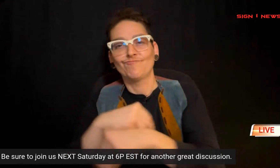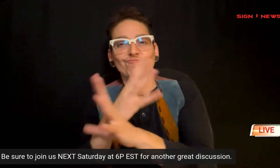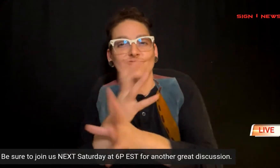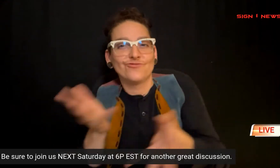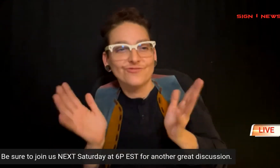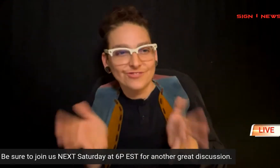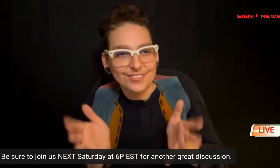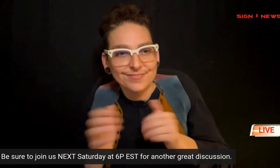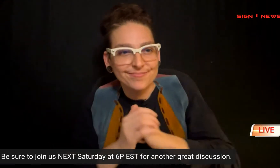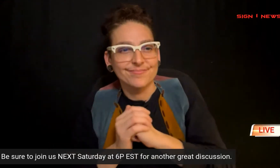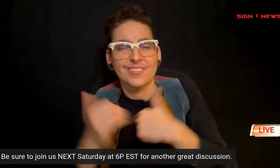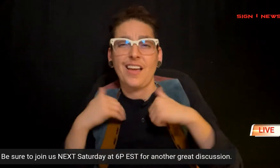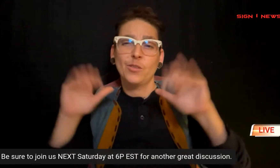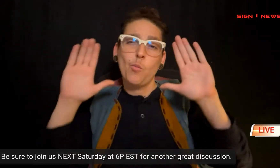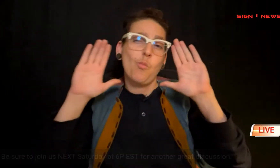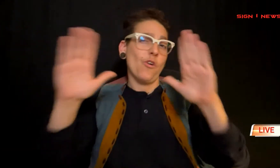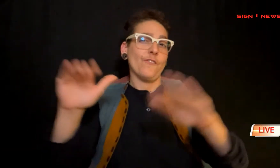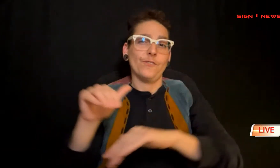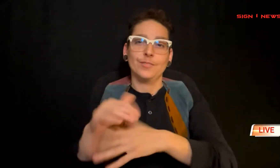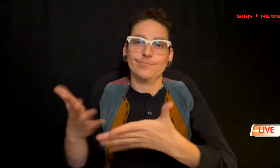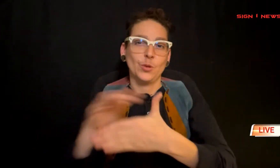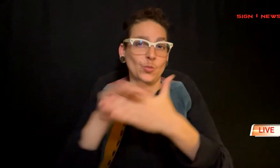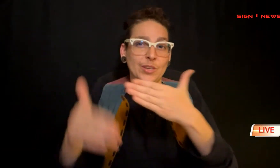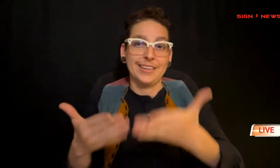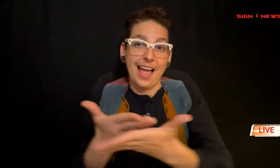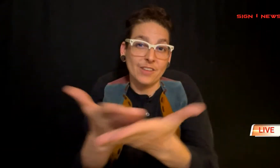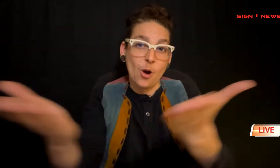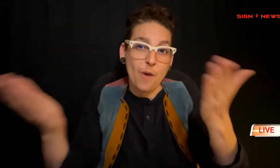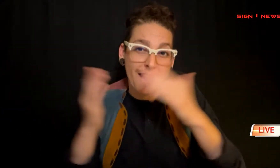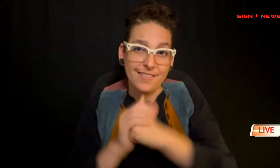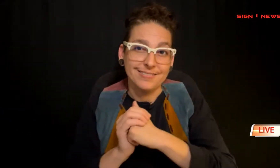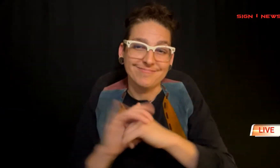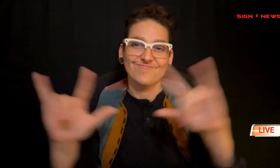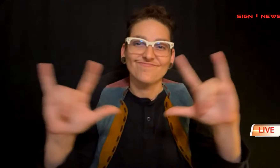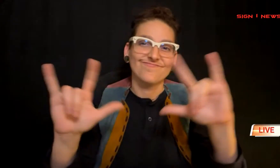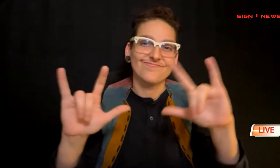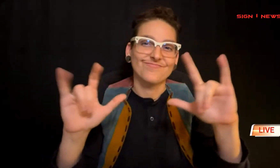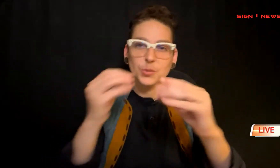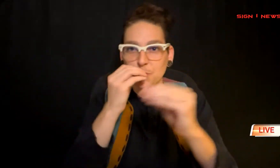another great live virtual chat. Have a wonderful weekend, everybody.